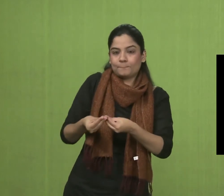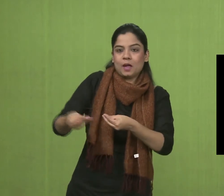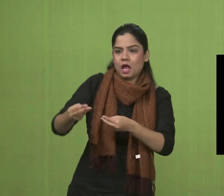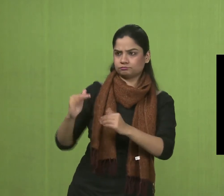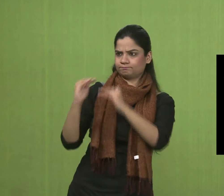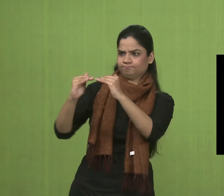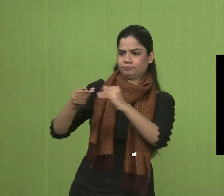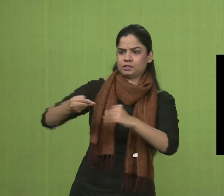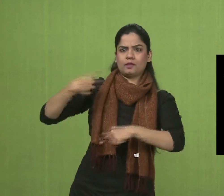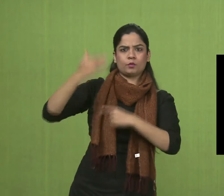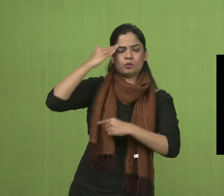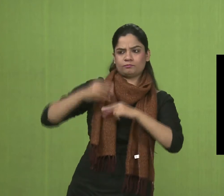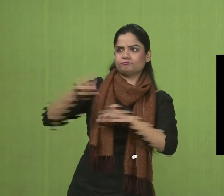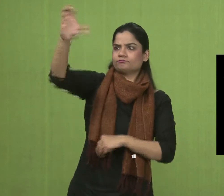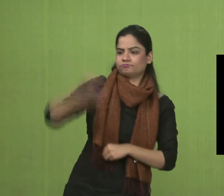close by distance so that it's easier.